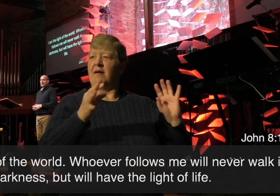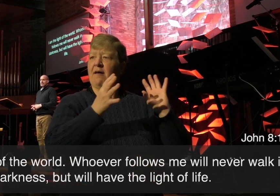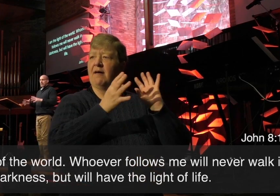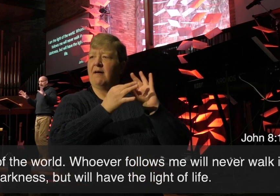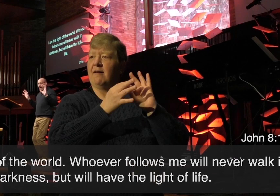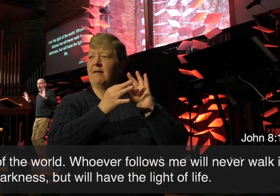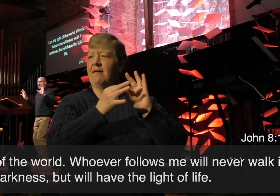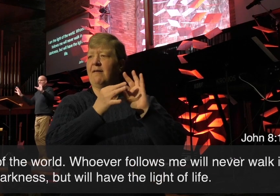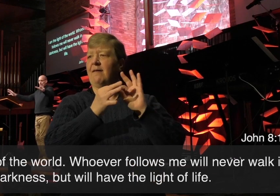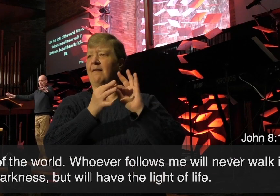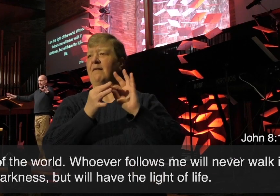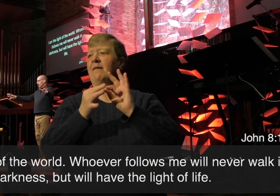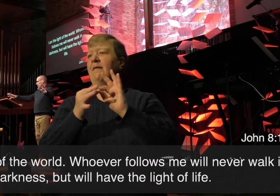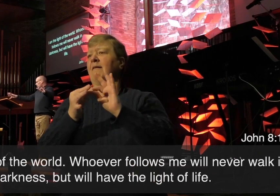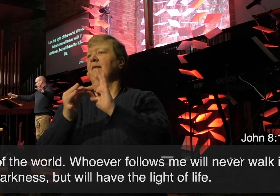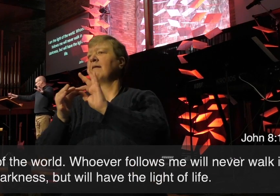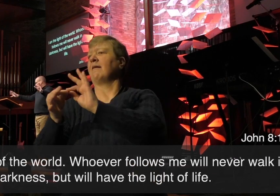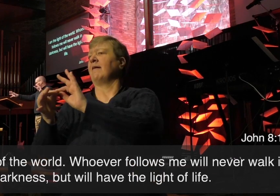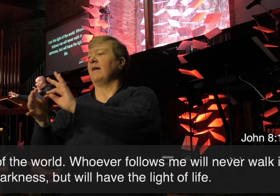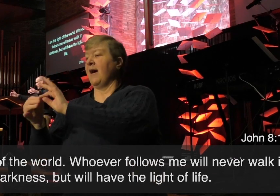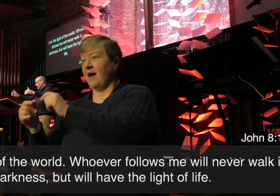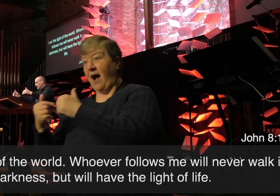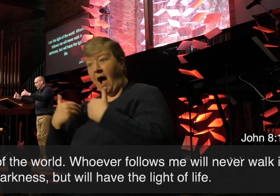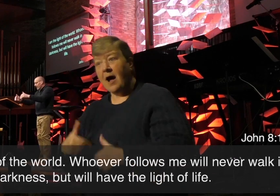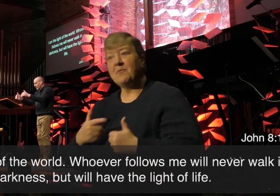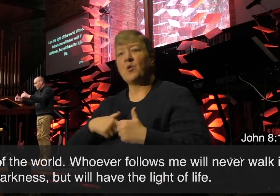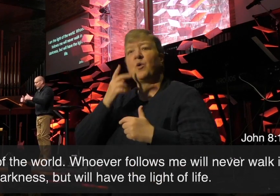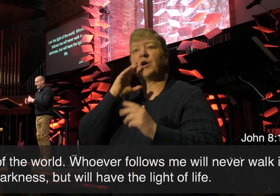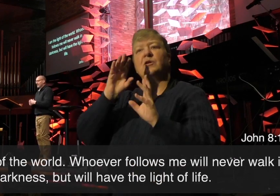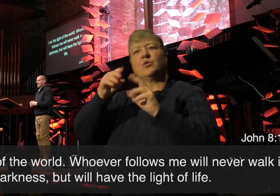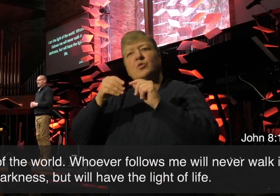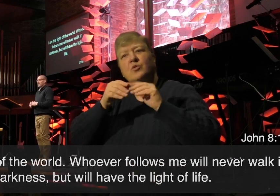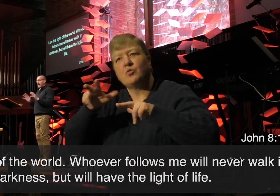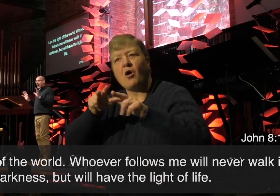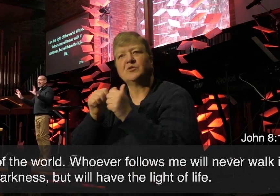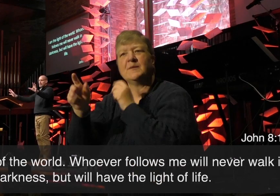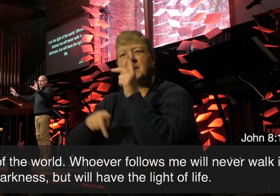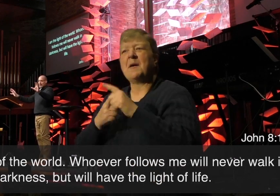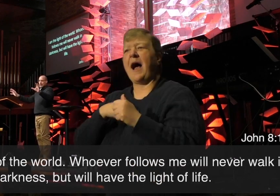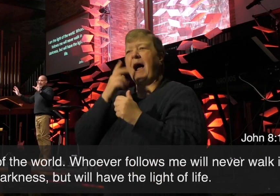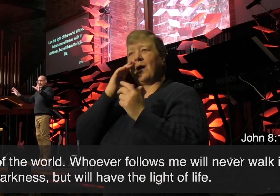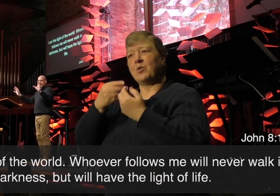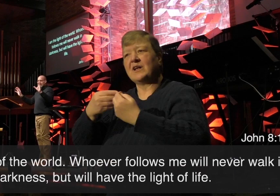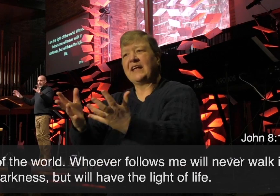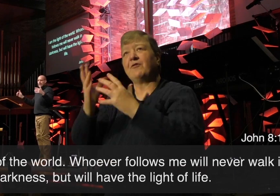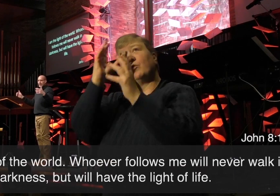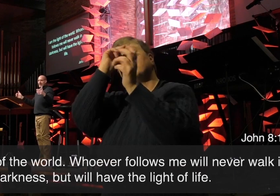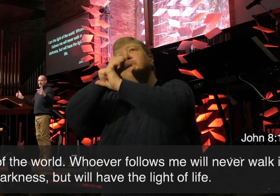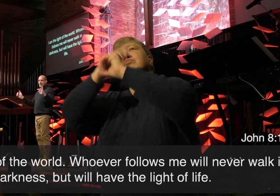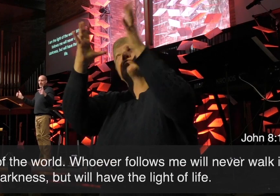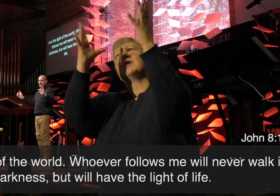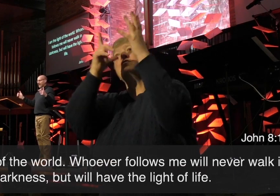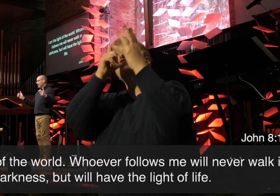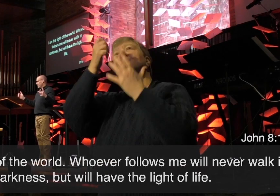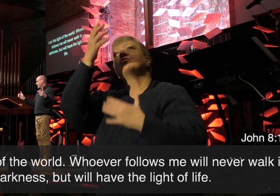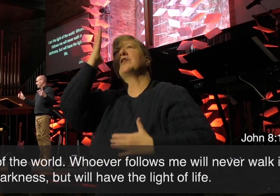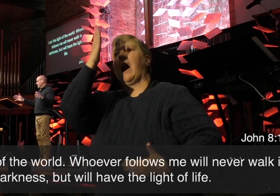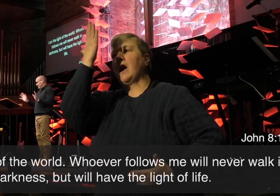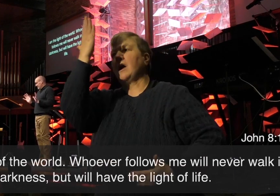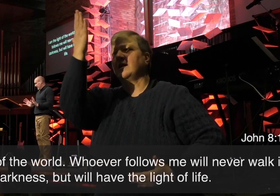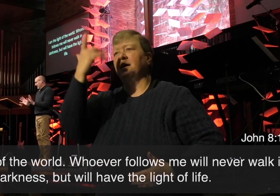in darkness. I am the one who will give you the vision of who God really is. I am the one who can give everlasting